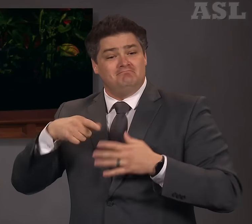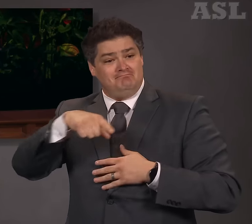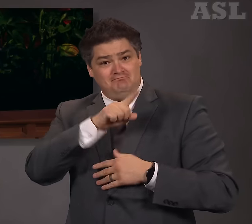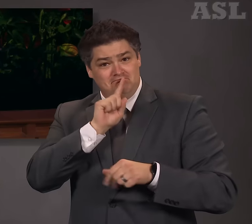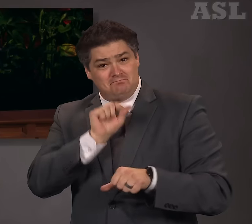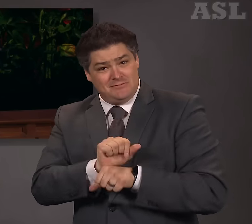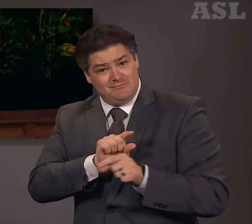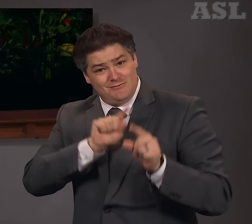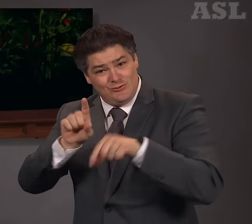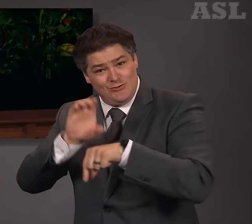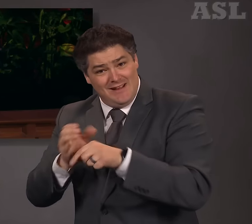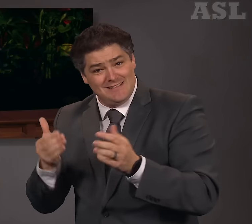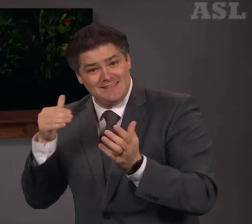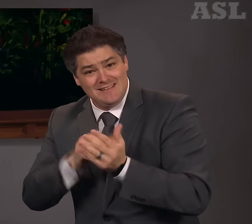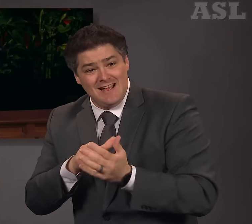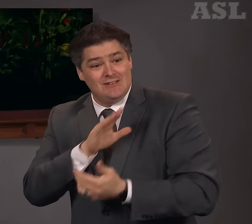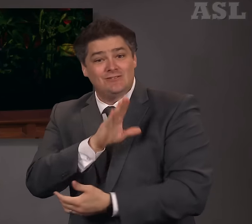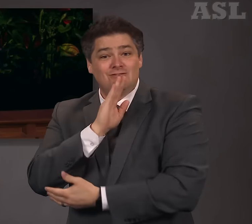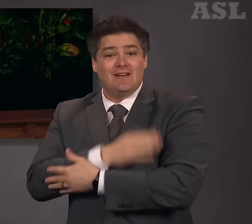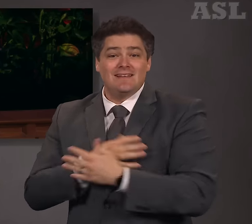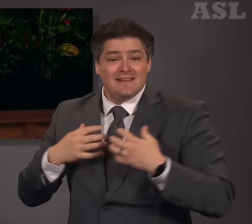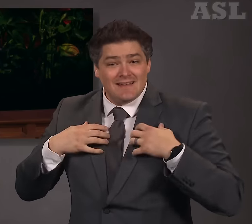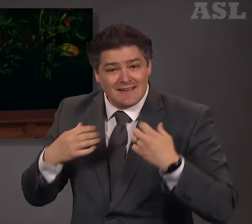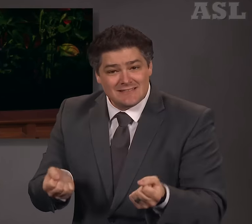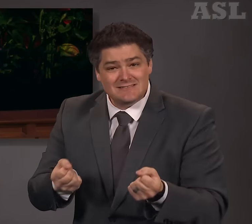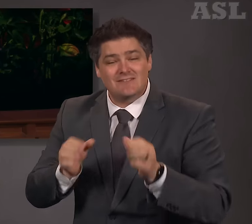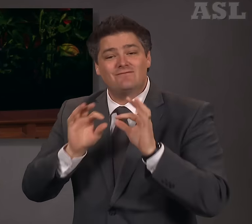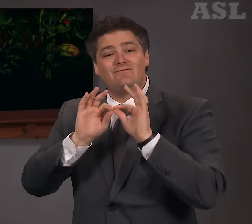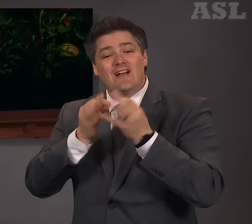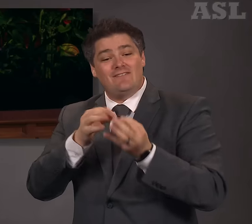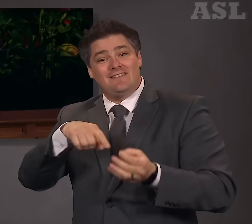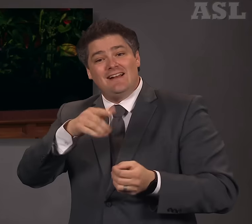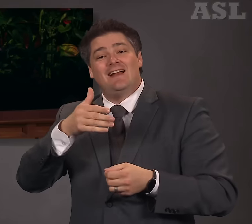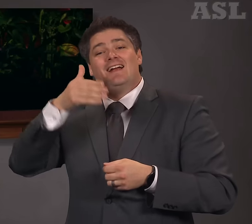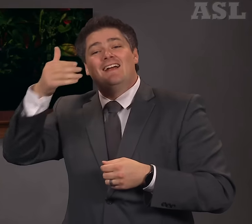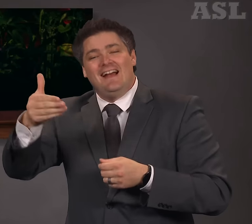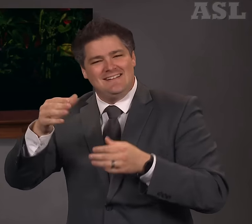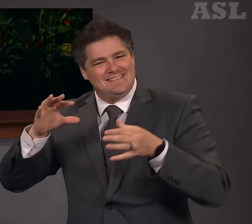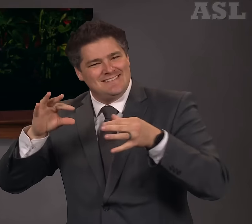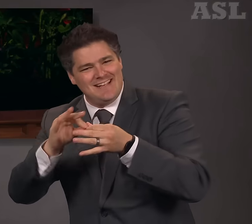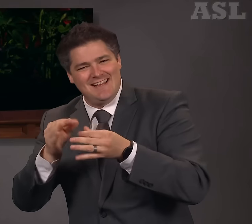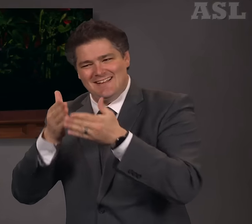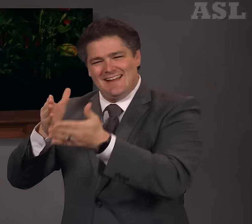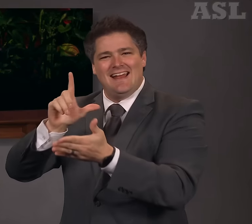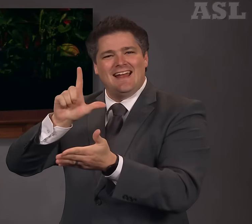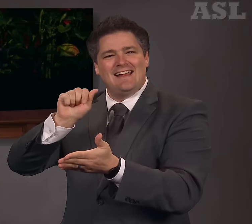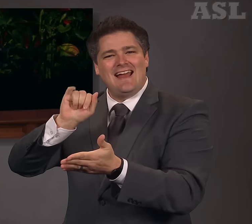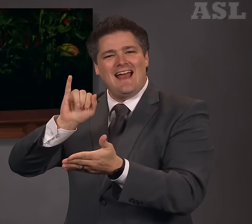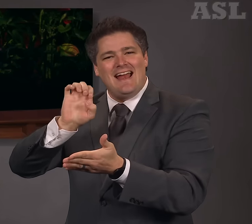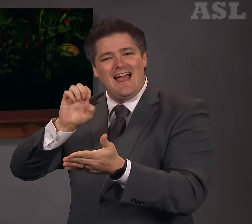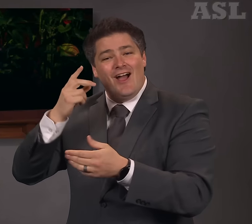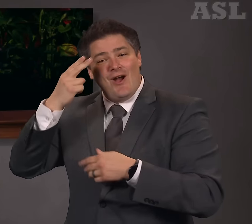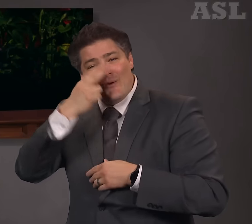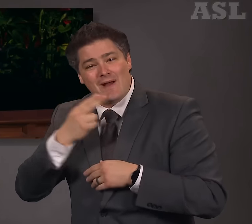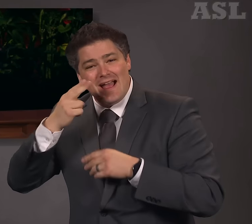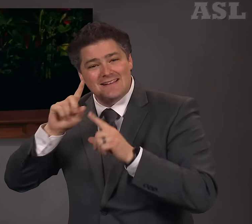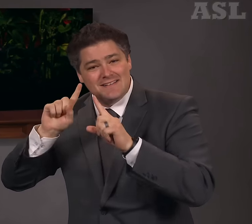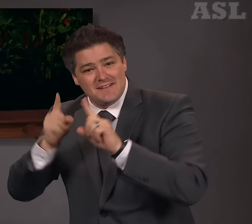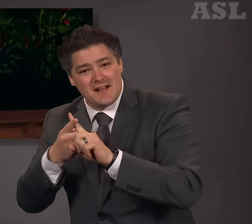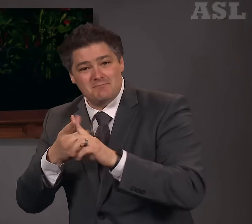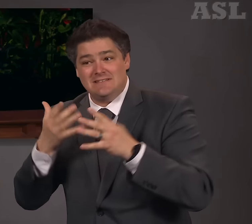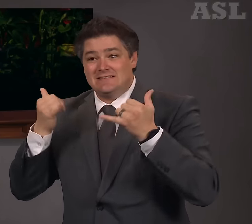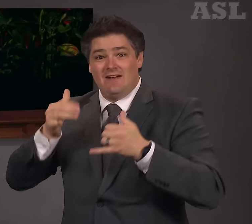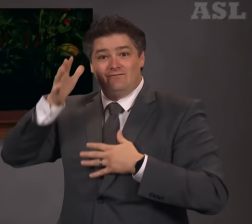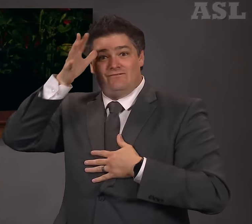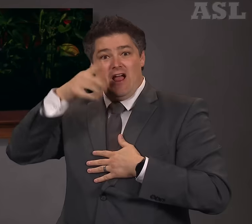completed. Today, well over 100 souls call their father, grandfather, and great-grandfather